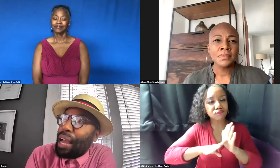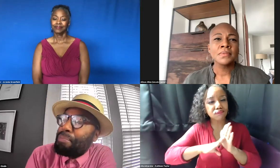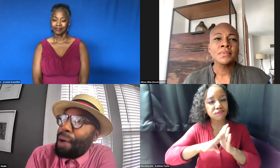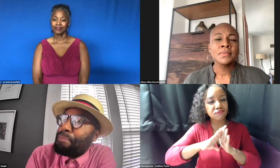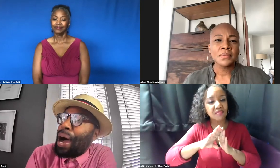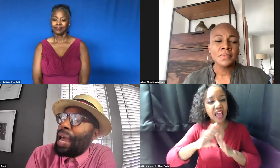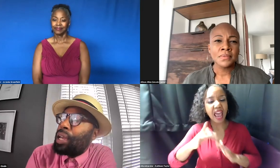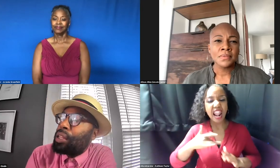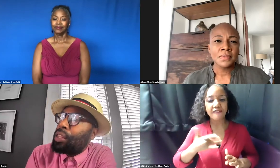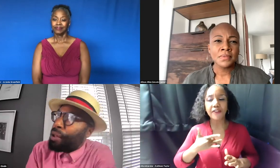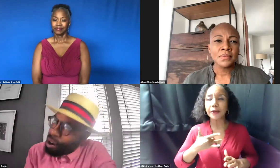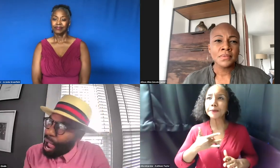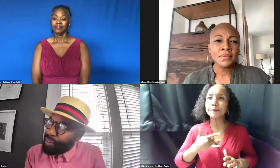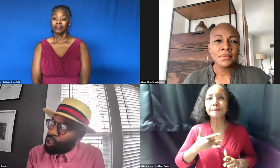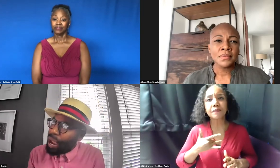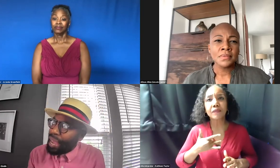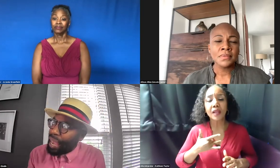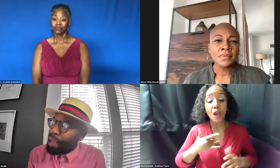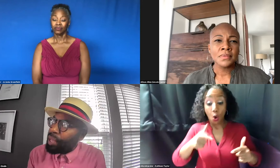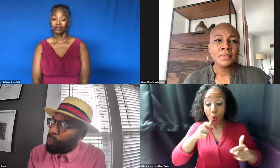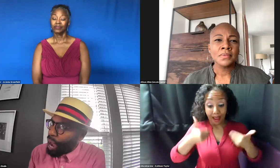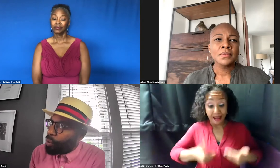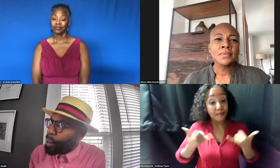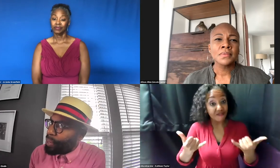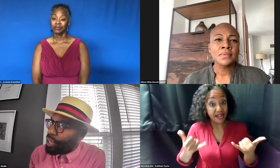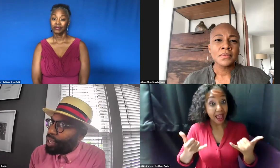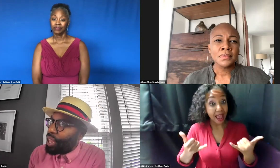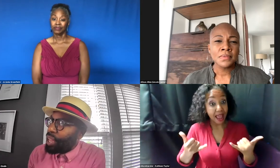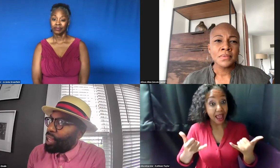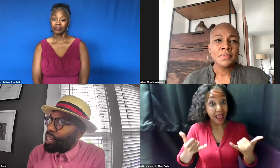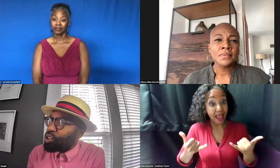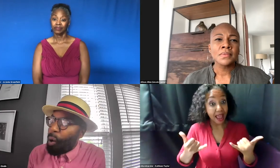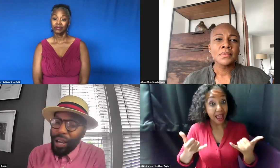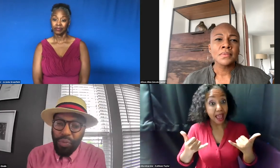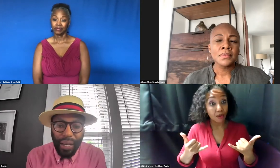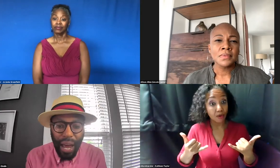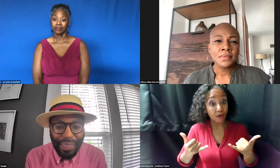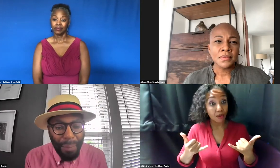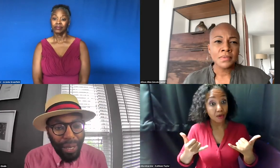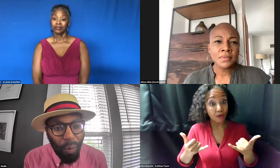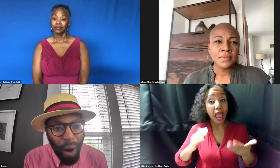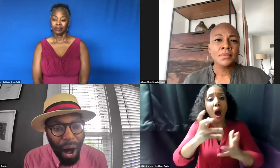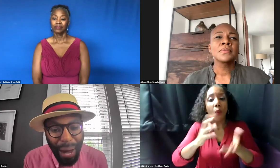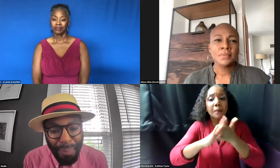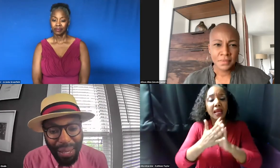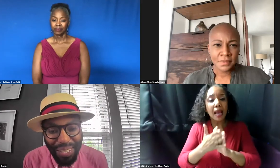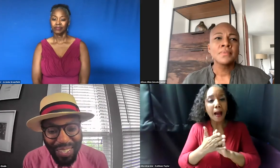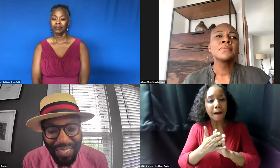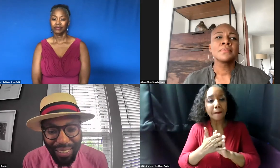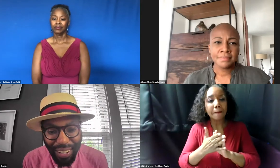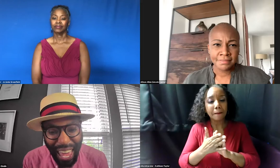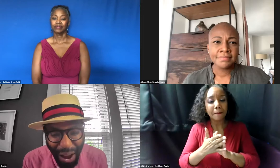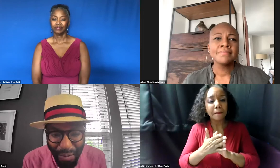I feel like my arriving to where I am and where I want to be is always recognizing that I'm being watched by